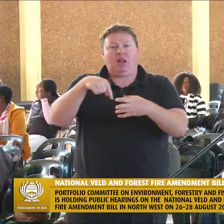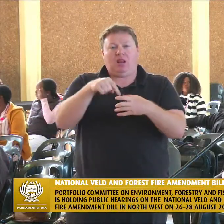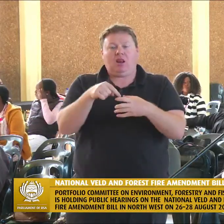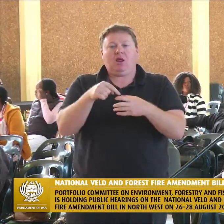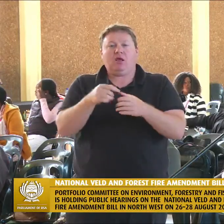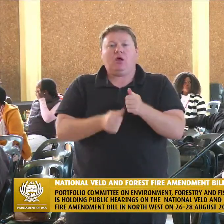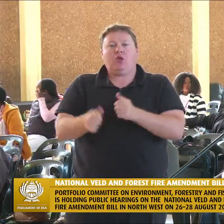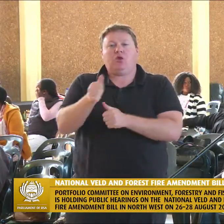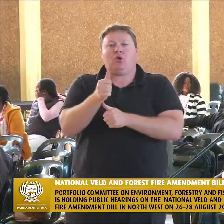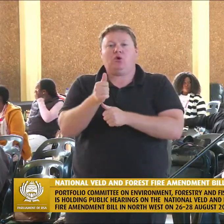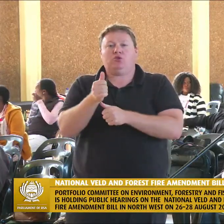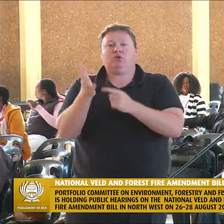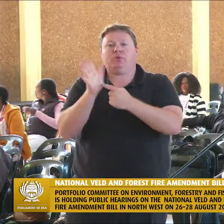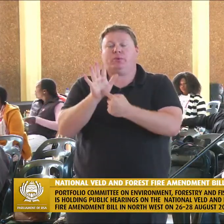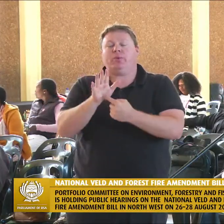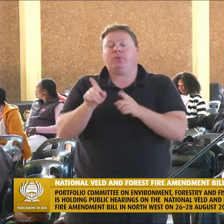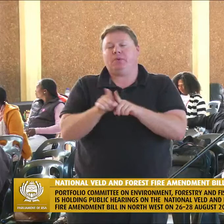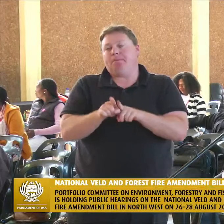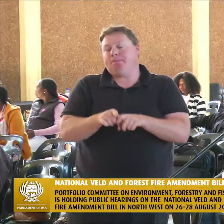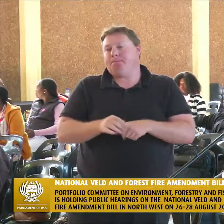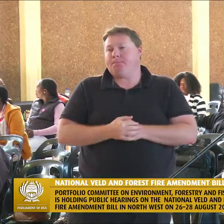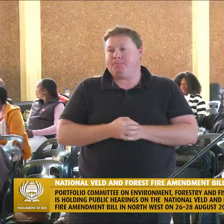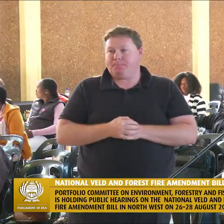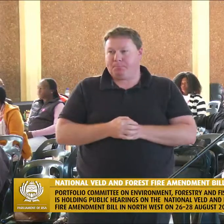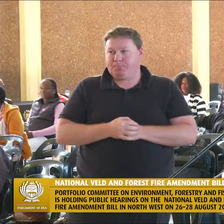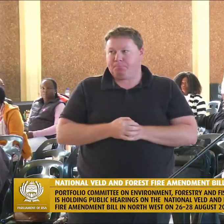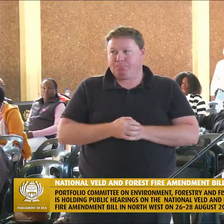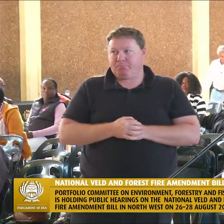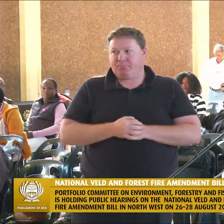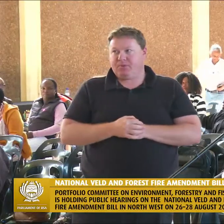meeting housing